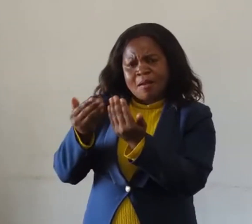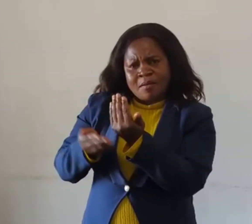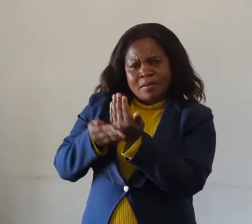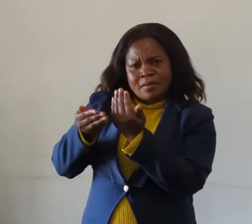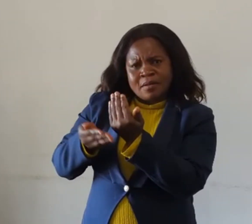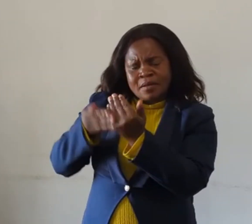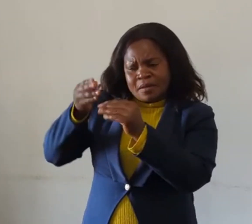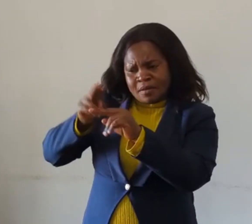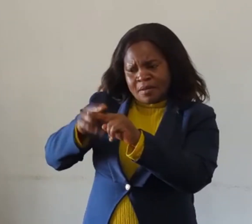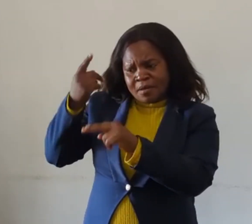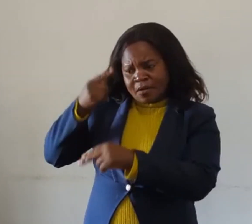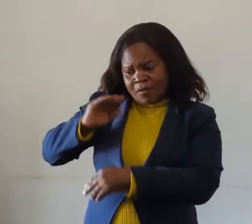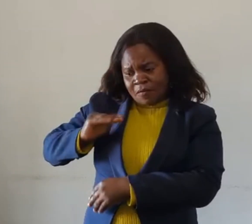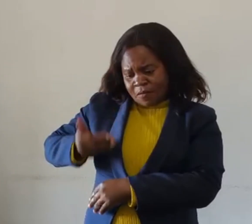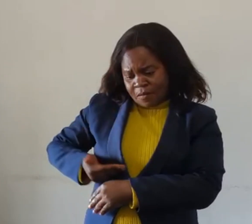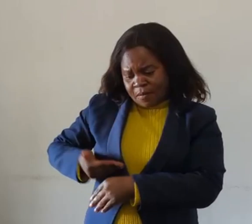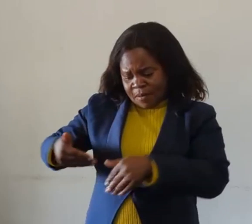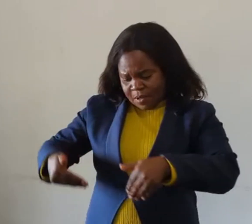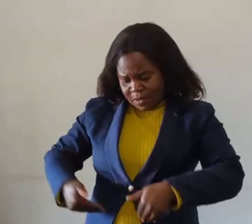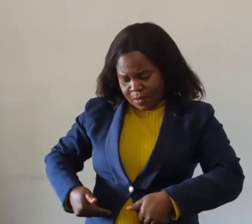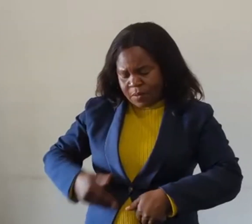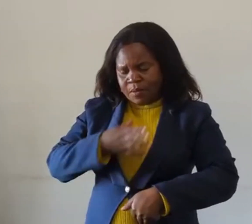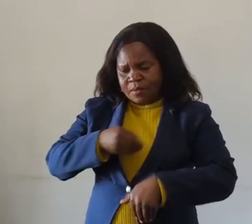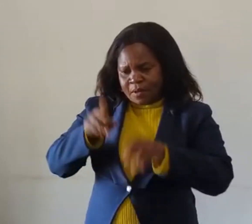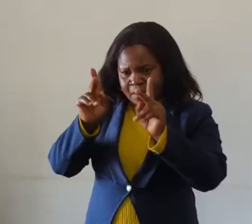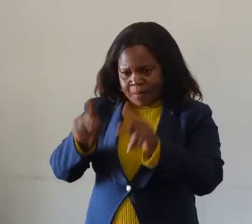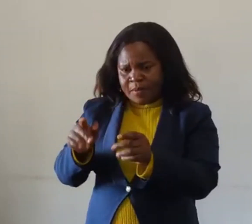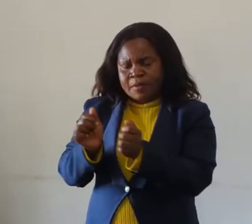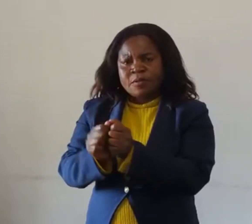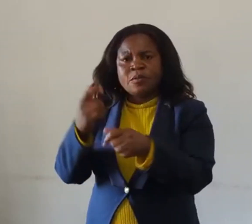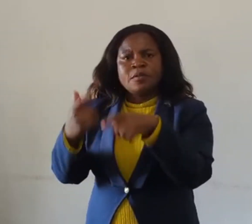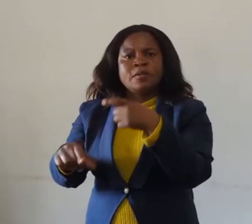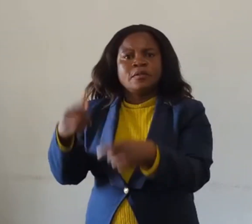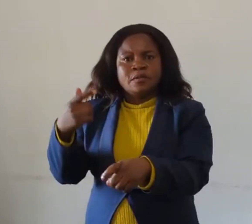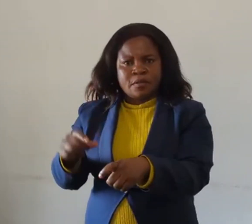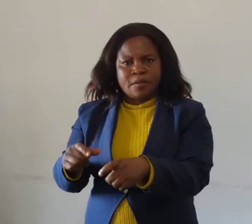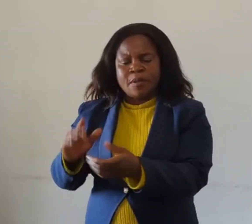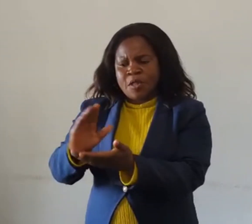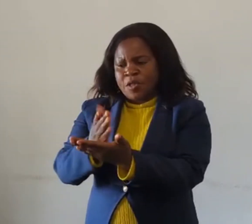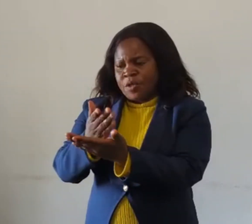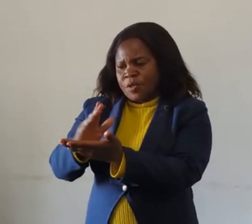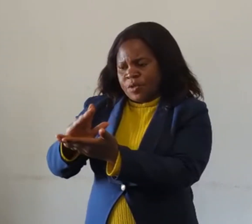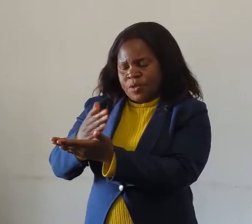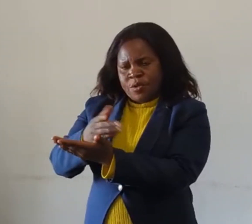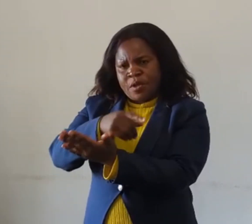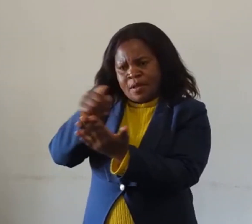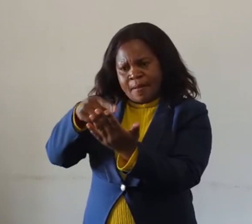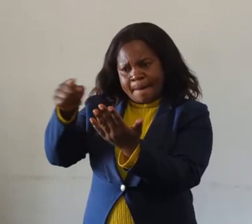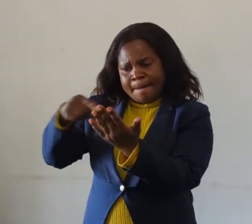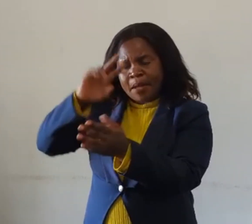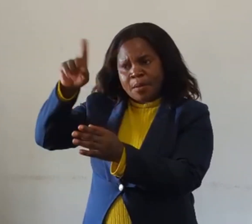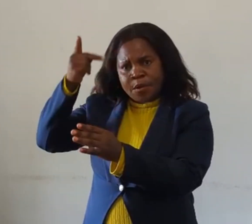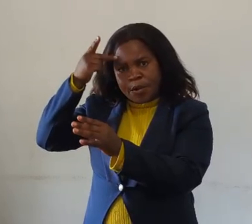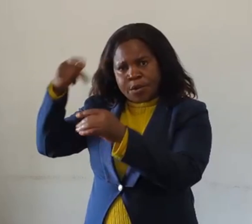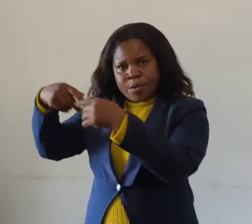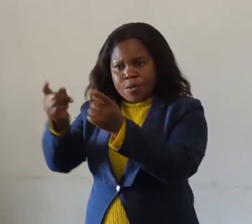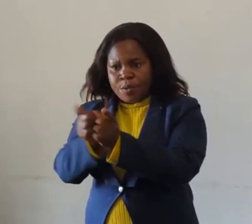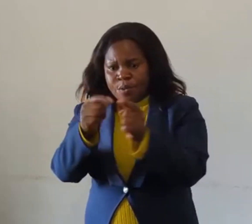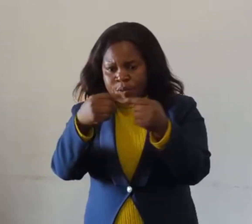for women, youth, and persons with disabilities are shared among political parties under the